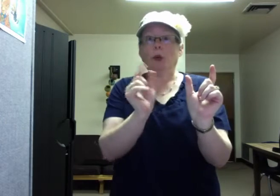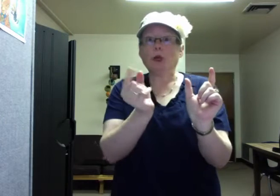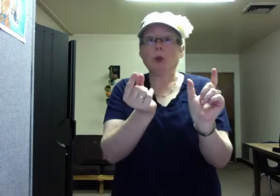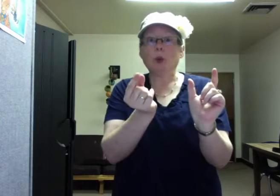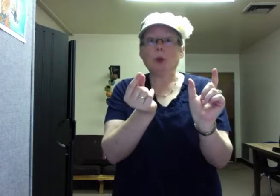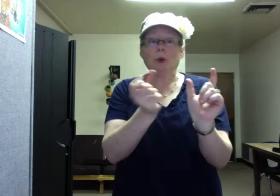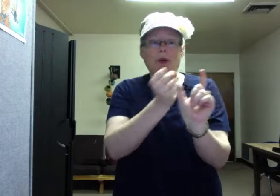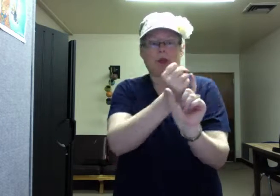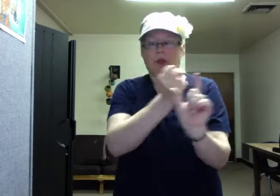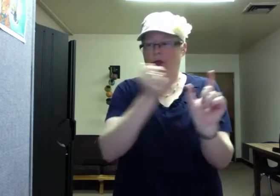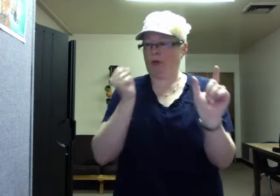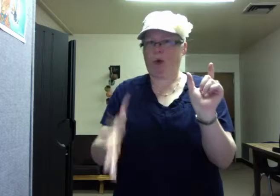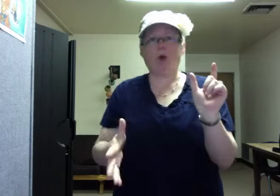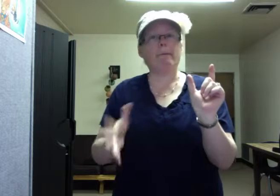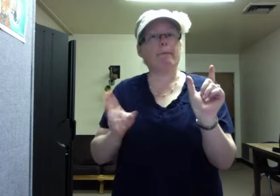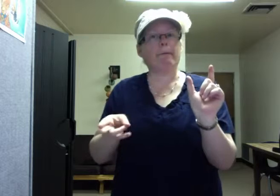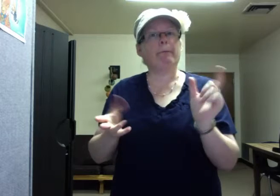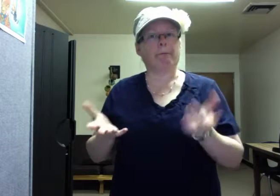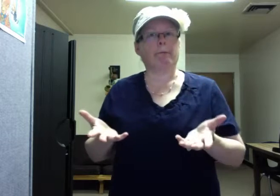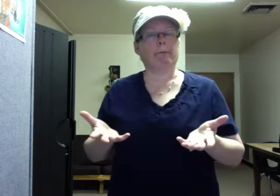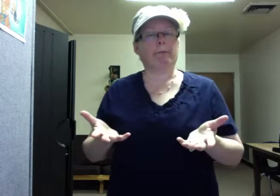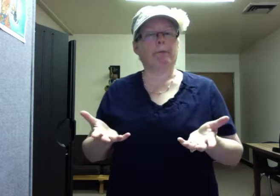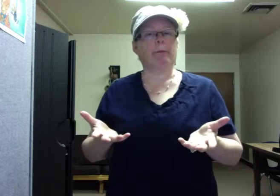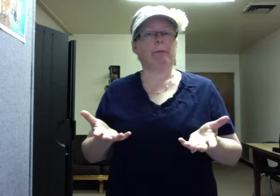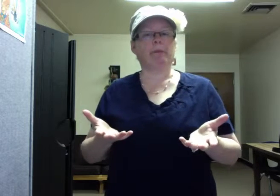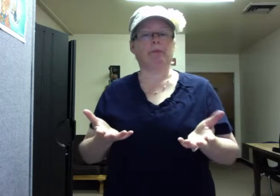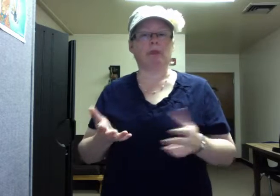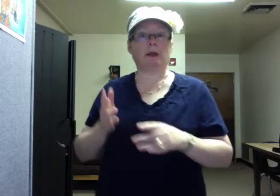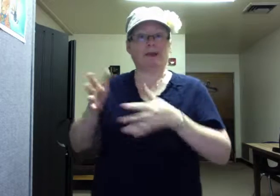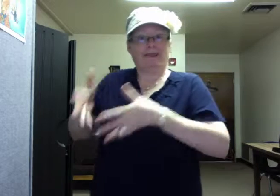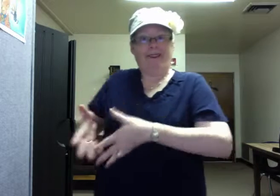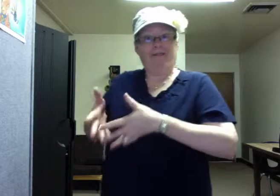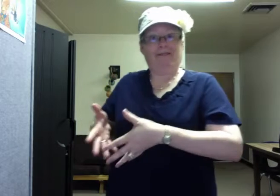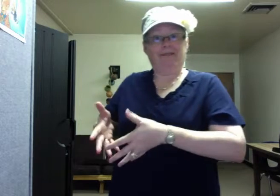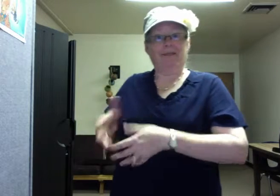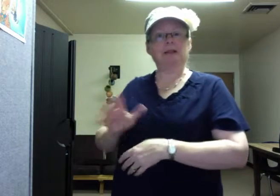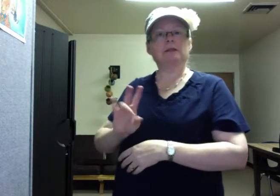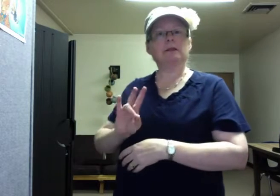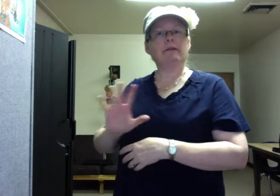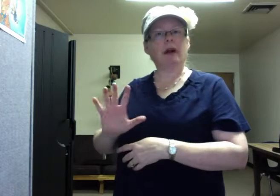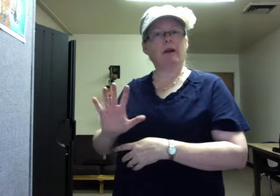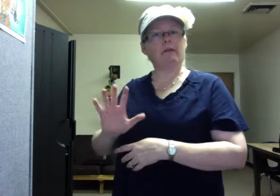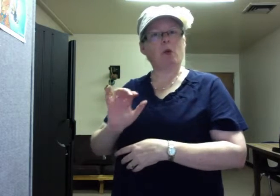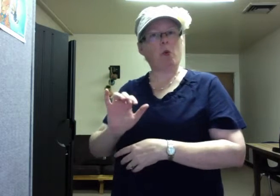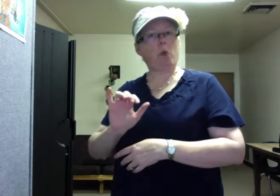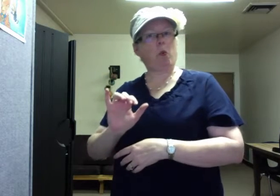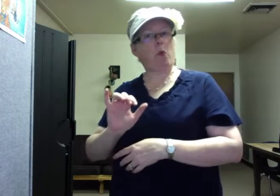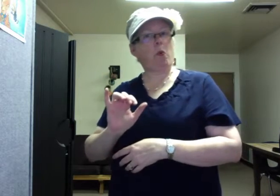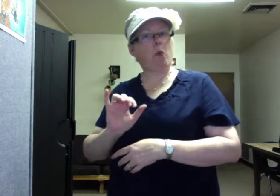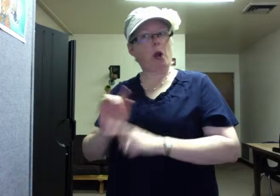Okay, so we have those. Now, if she keeps 75, so it looks like this part's going to represent the